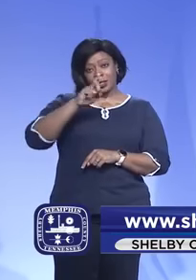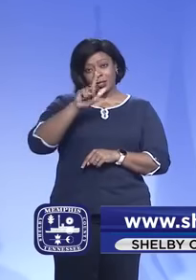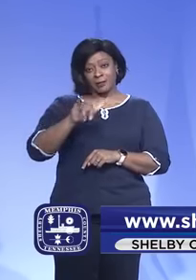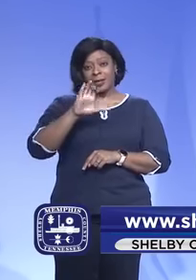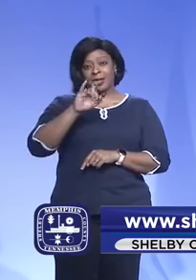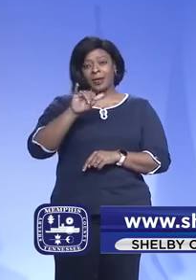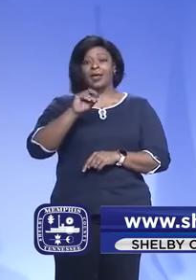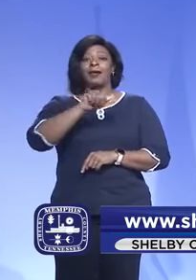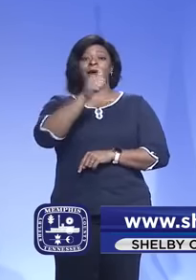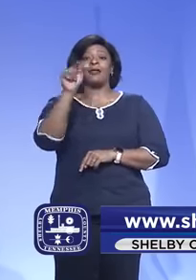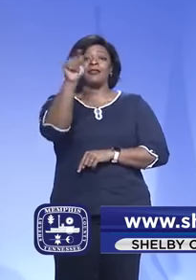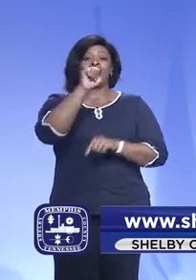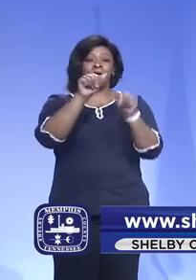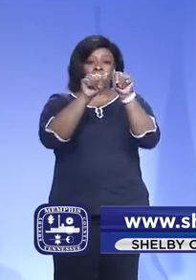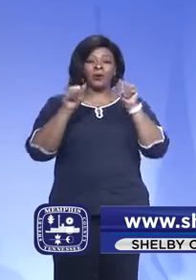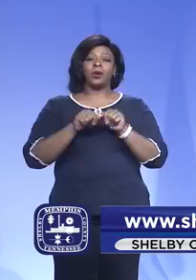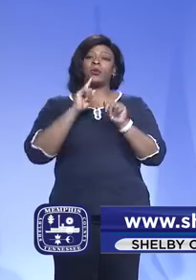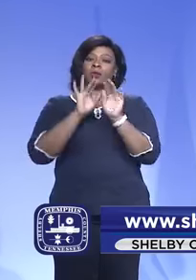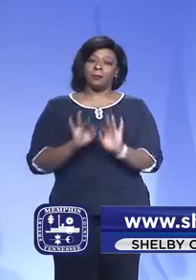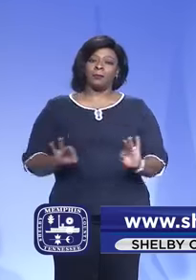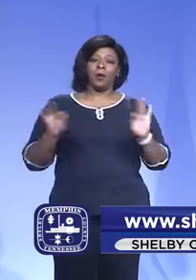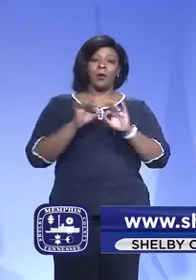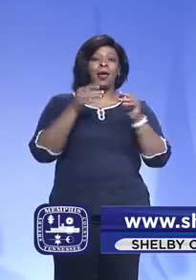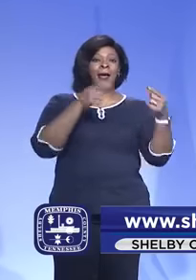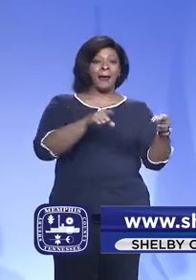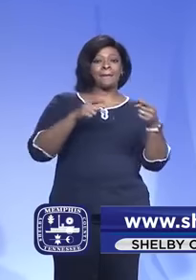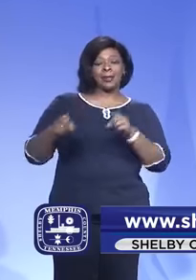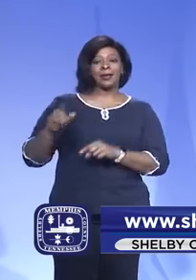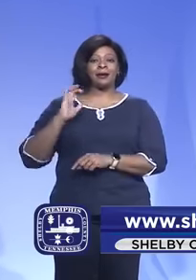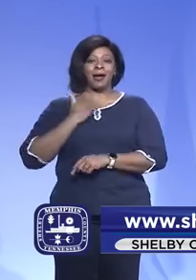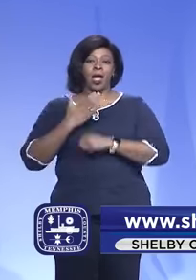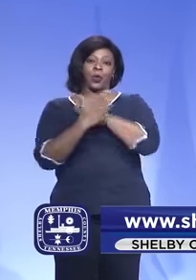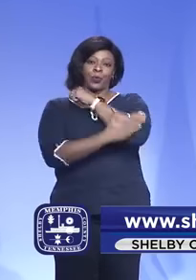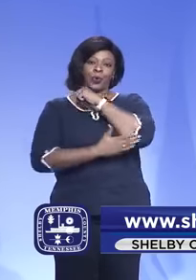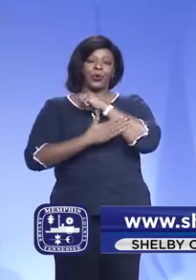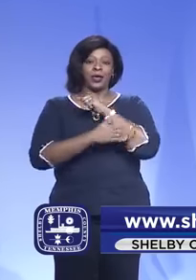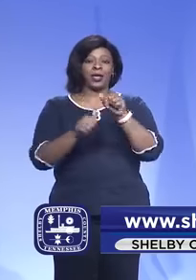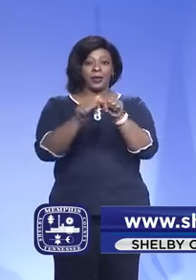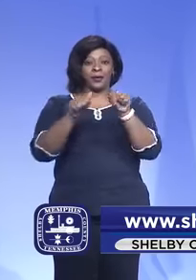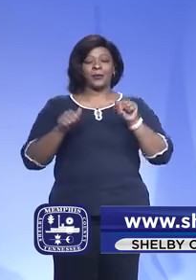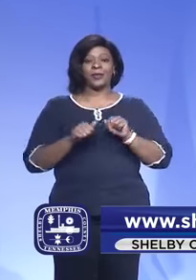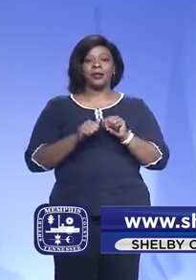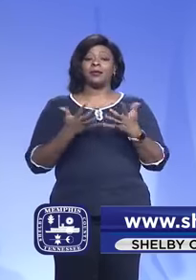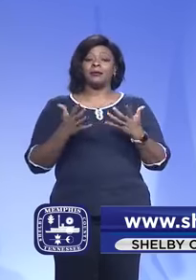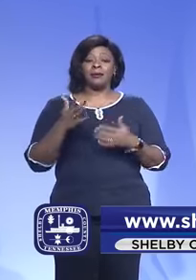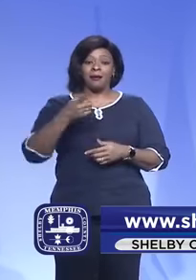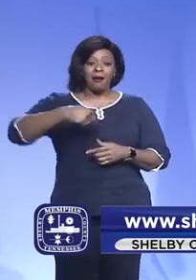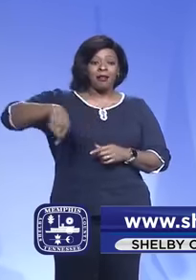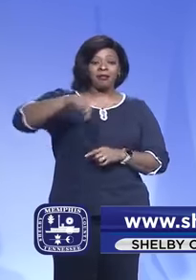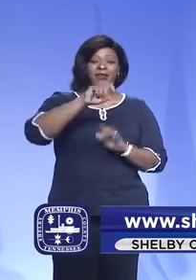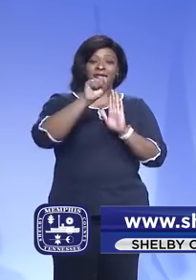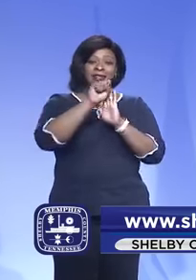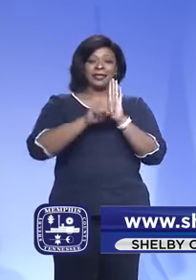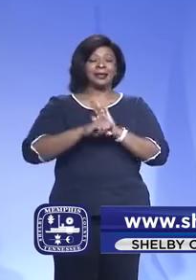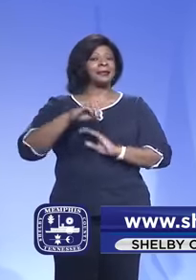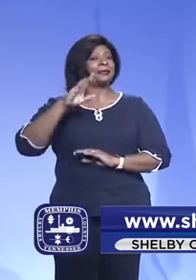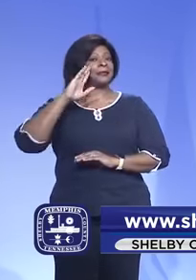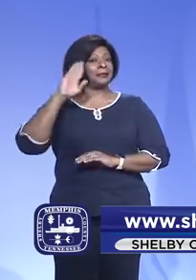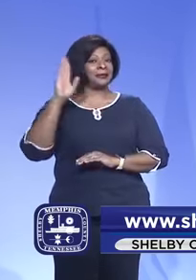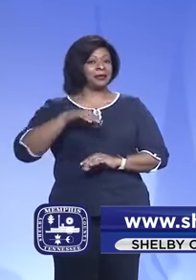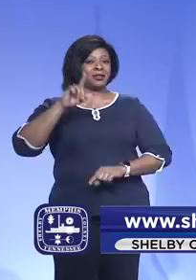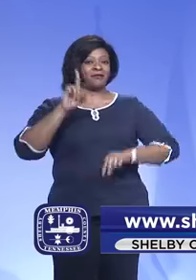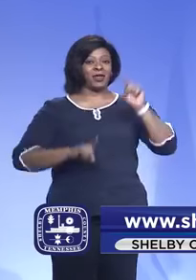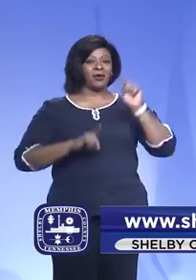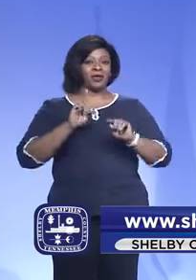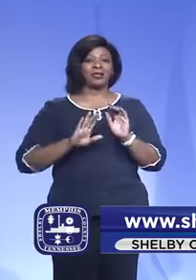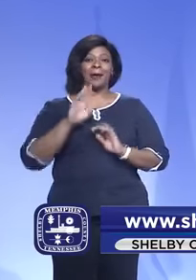urban areas, but also important what's happening in our rural areas. All of us around the state have seen various ups and